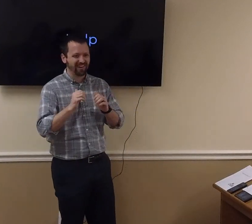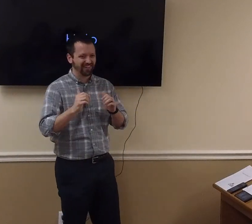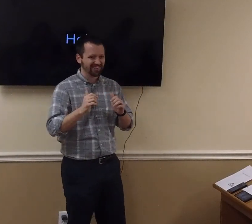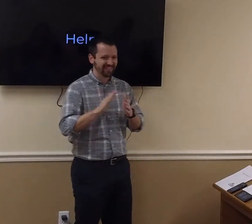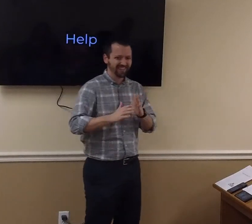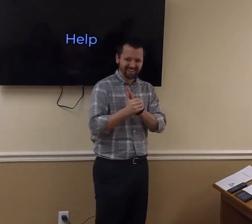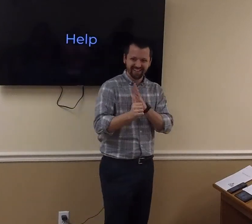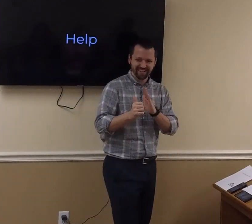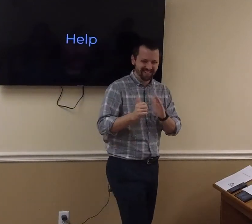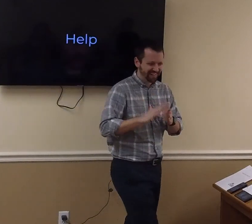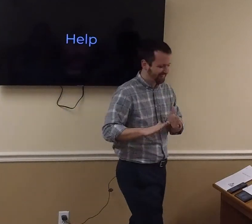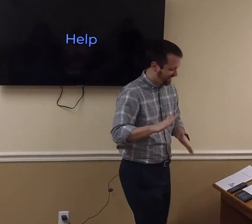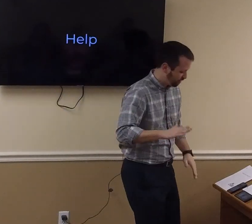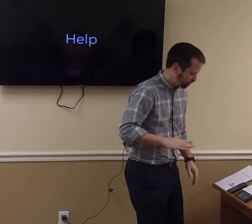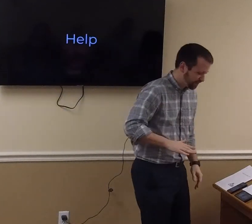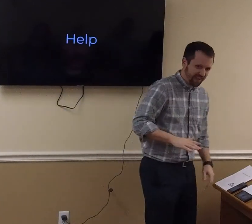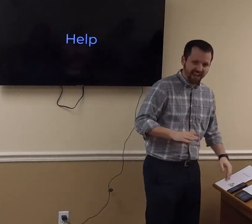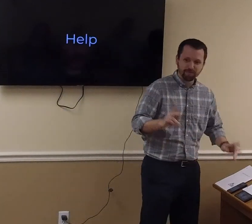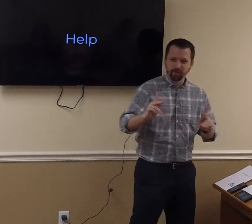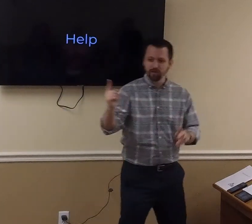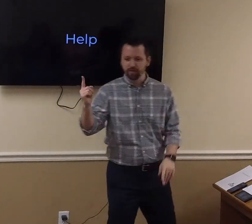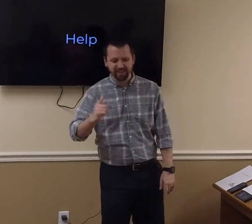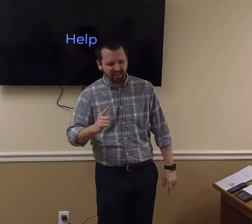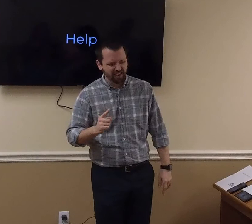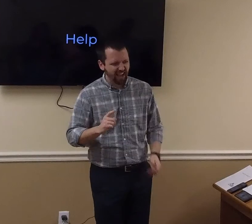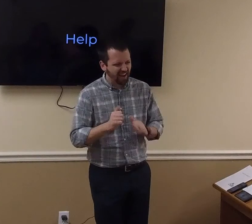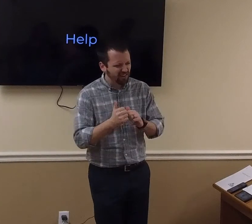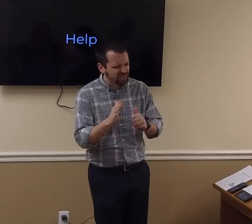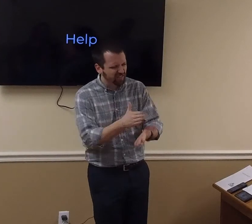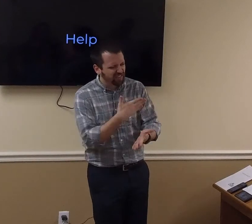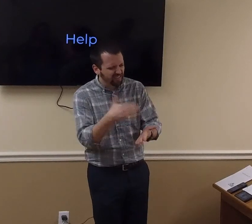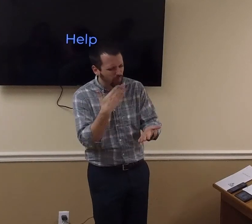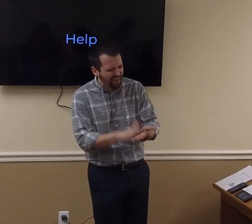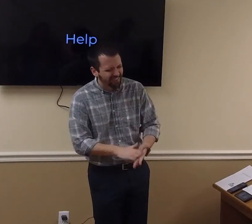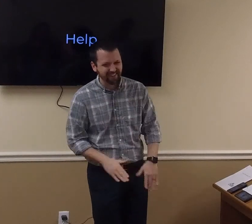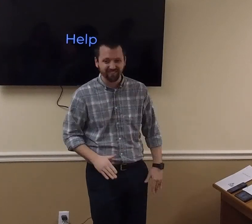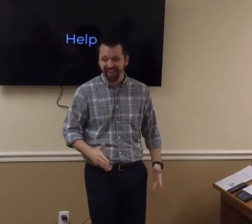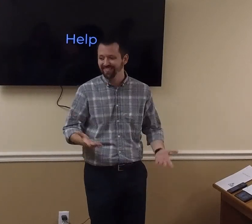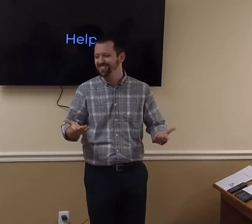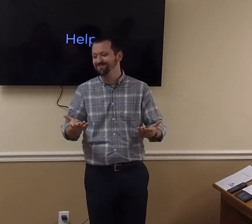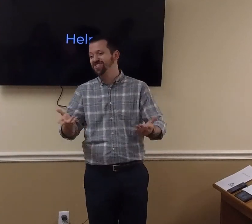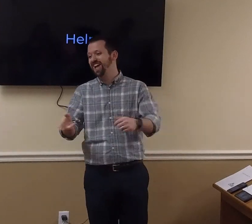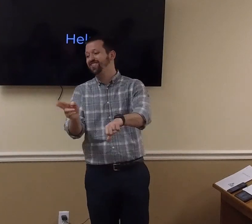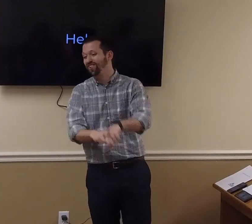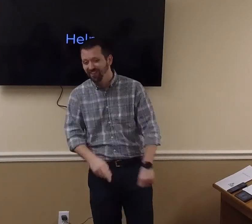college. So I had people come up to me and they go, how do you get yourself to sing so badly? I'm like, just natural.